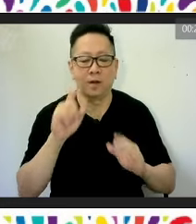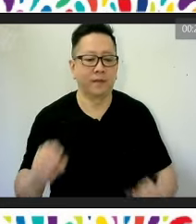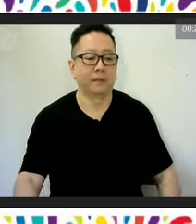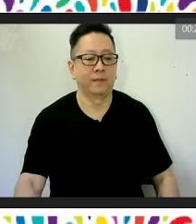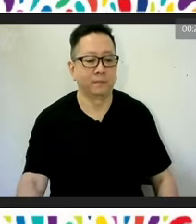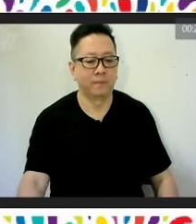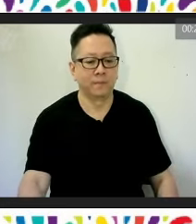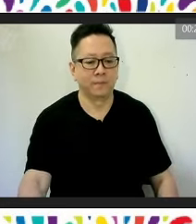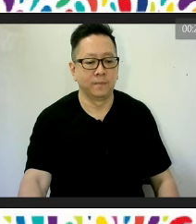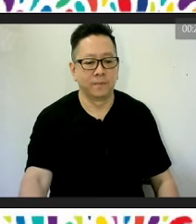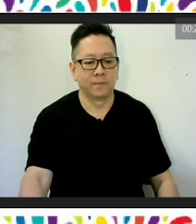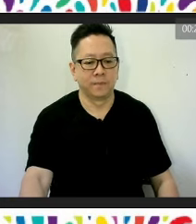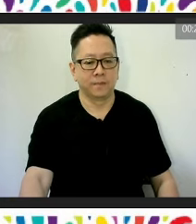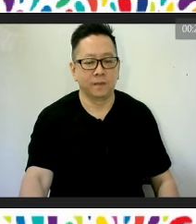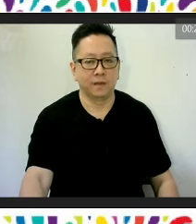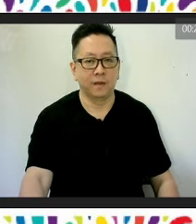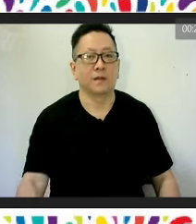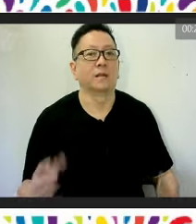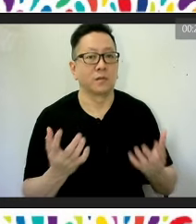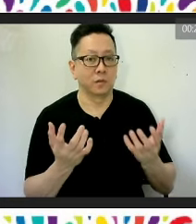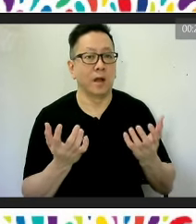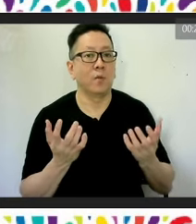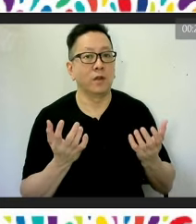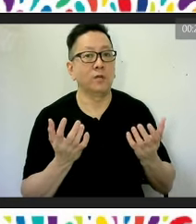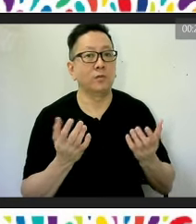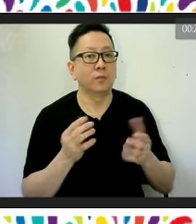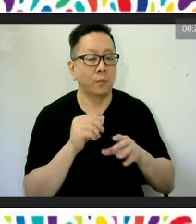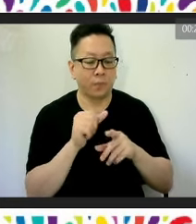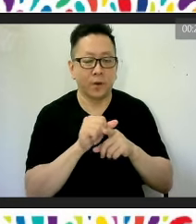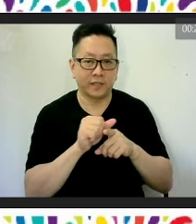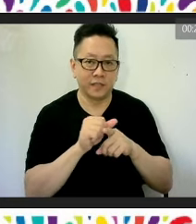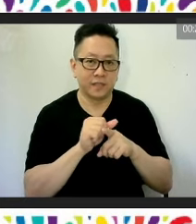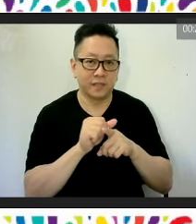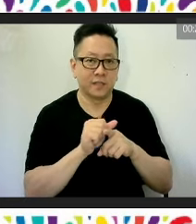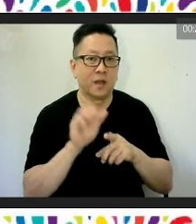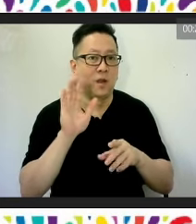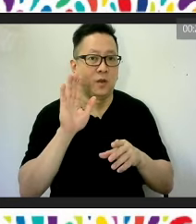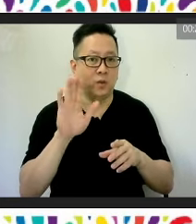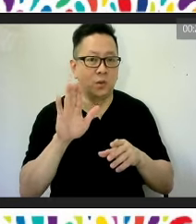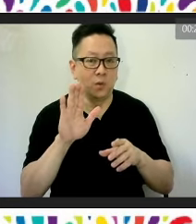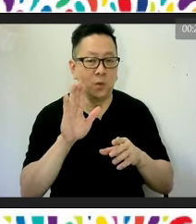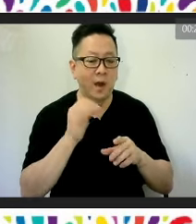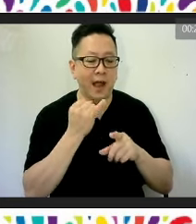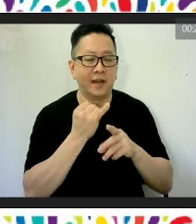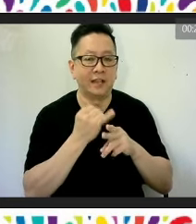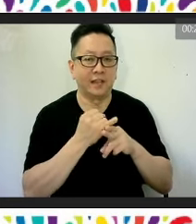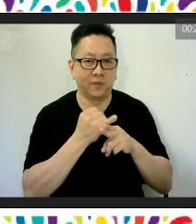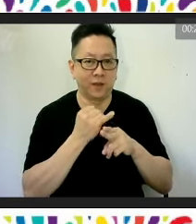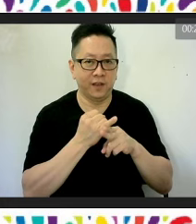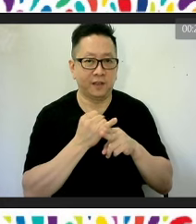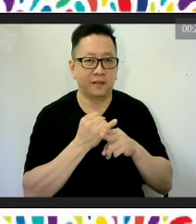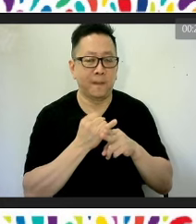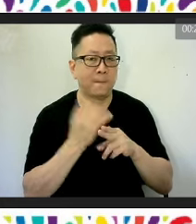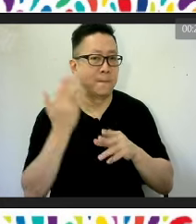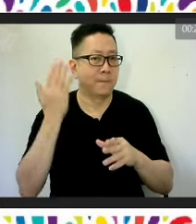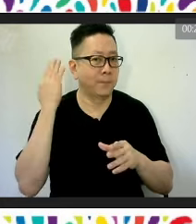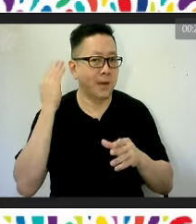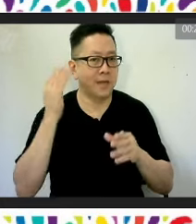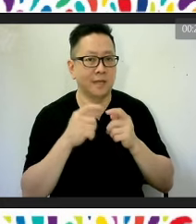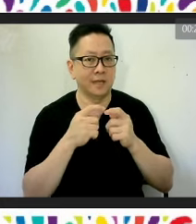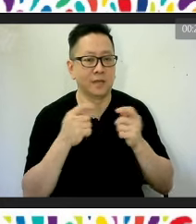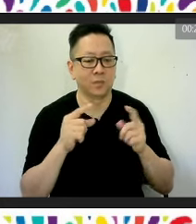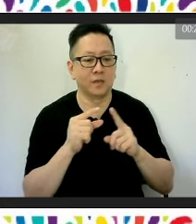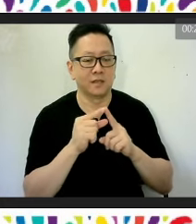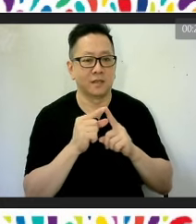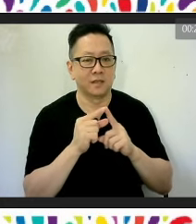number 1. Okay, so I want you to practice your identified